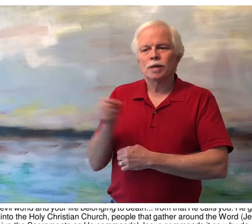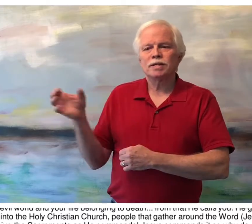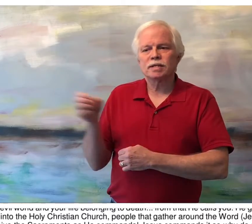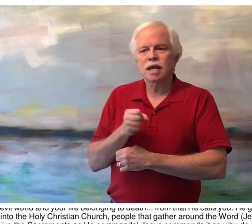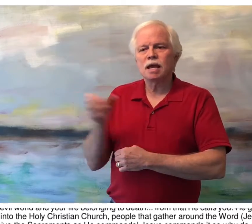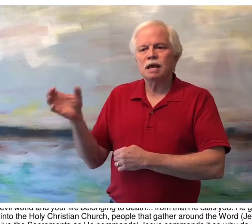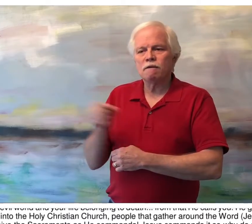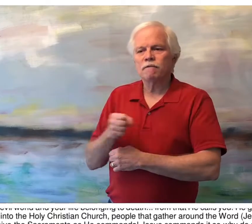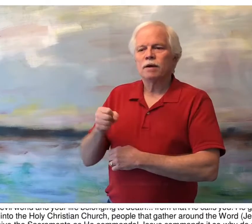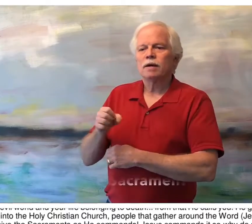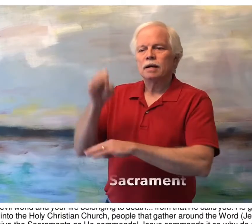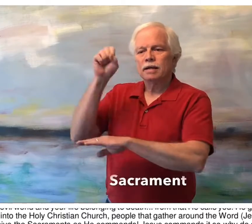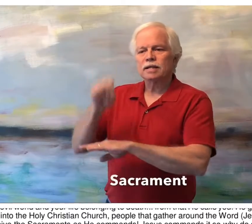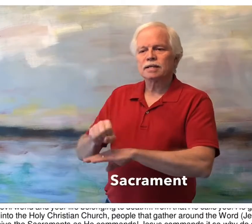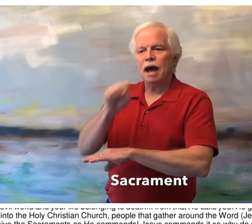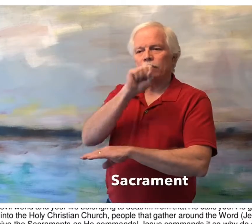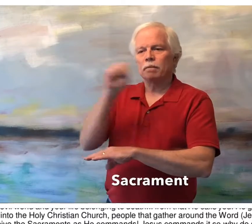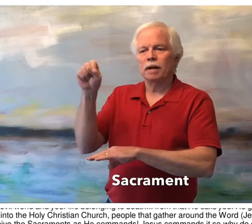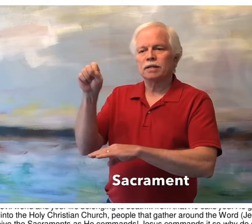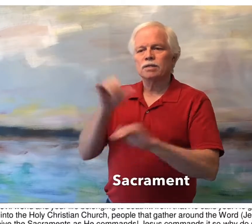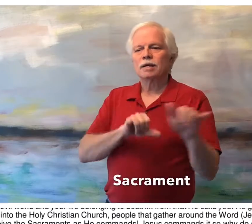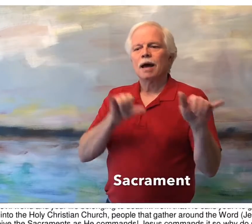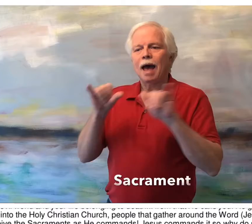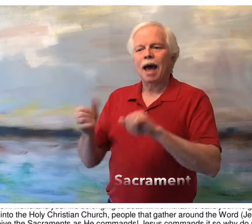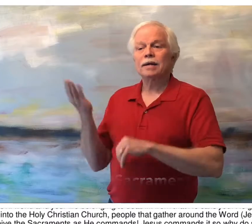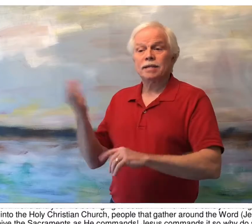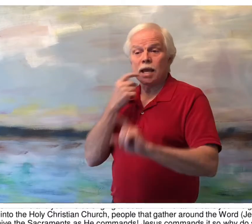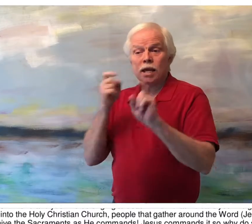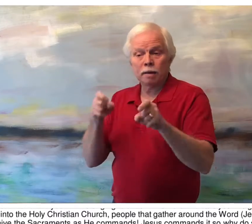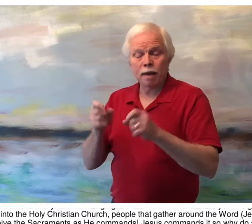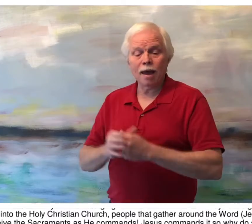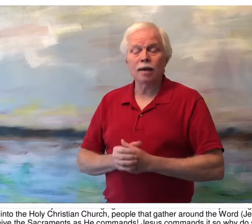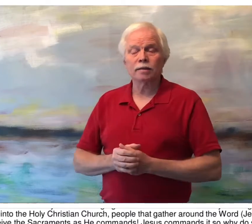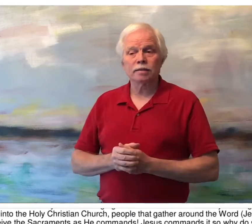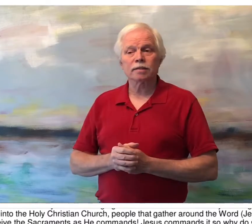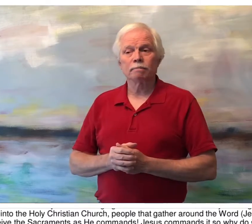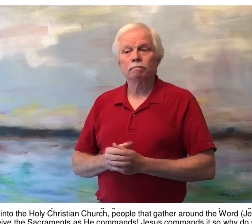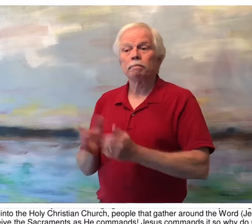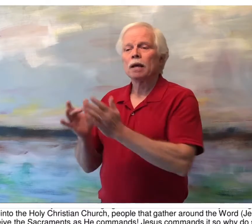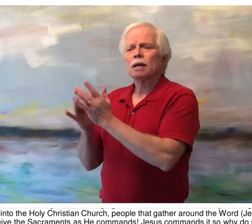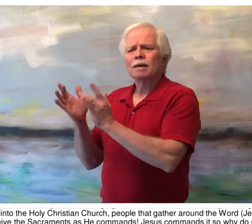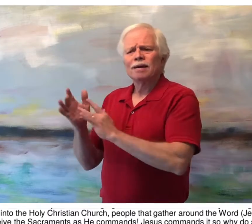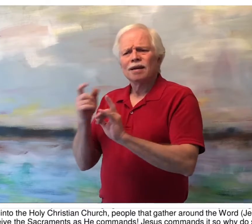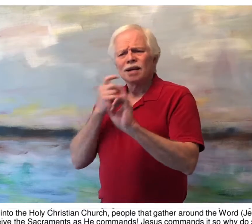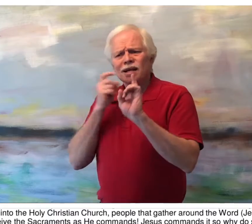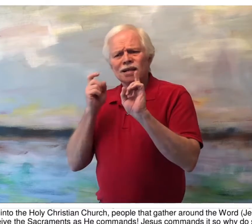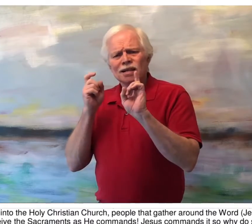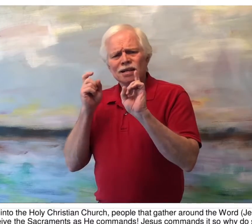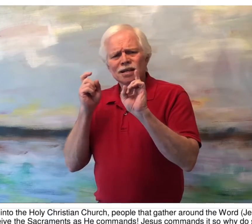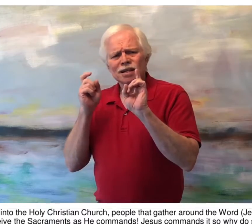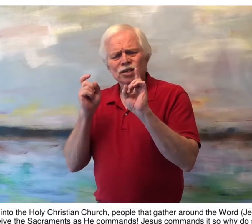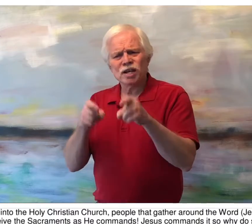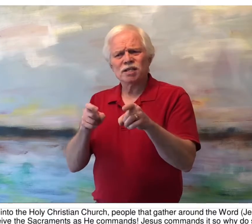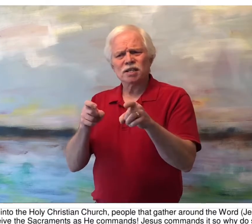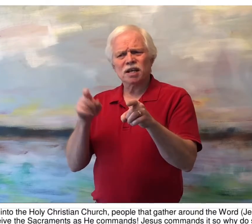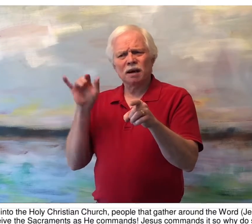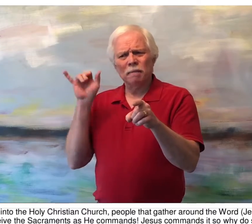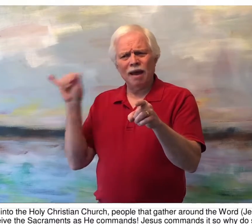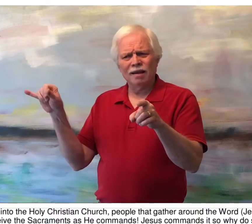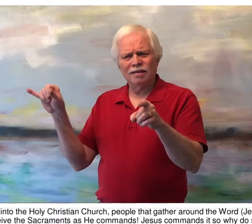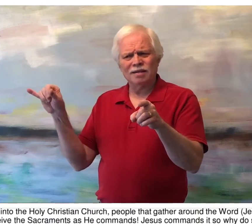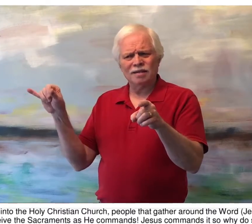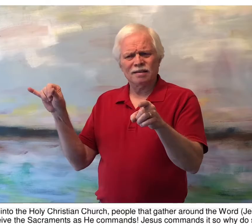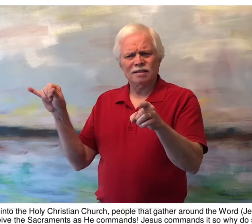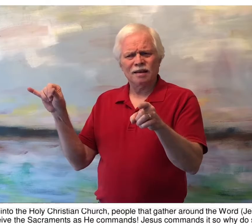receive the sacraments as he commands. Jesus